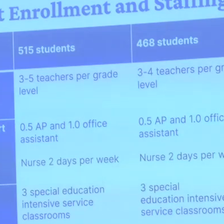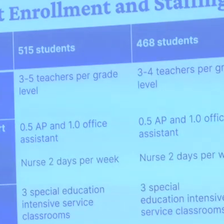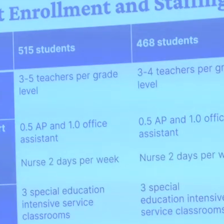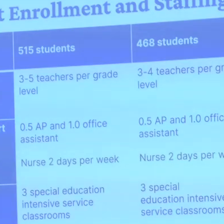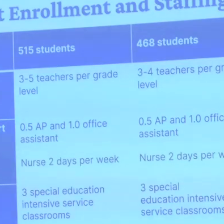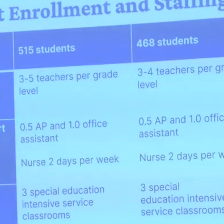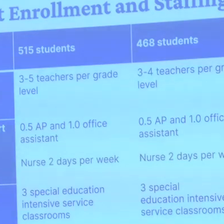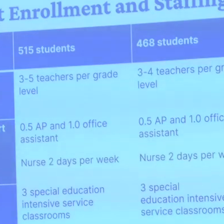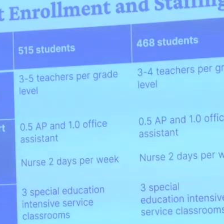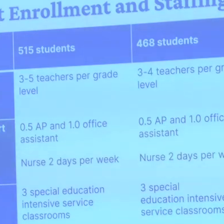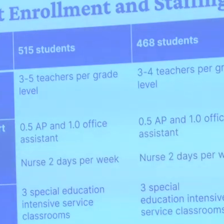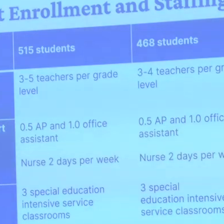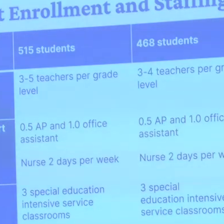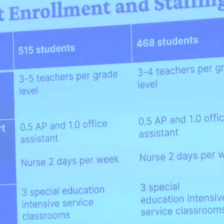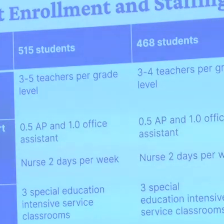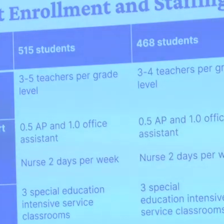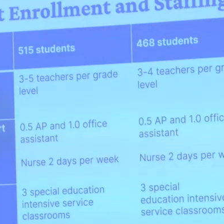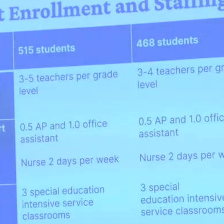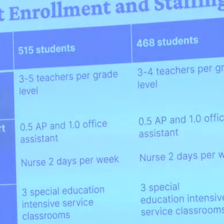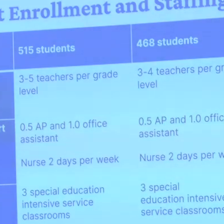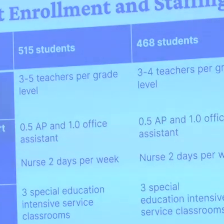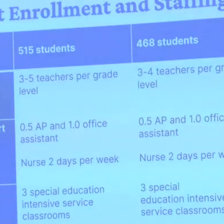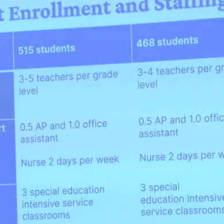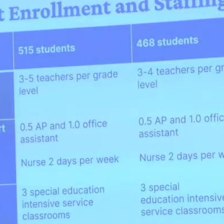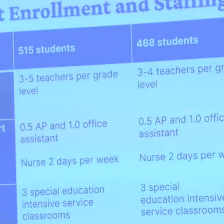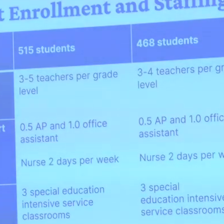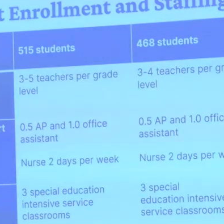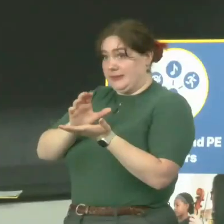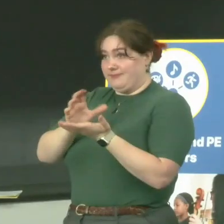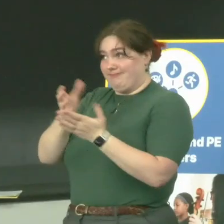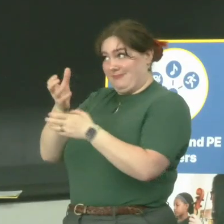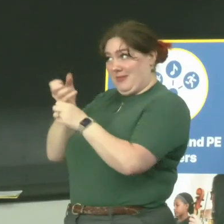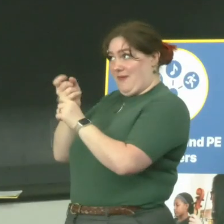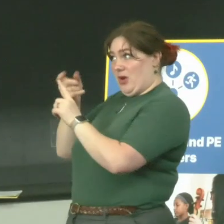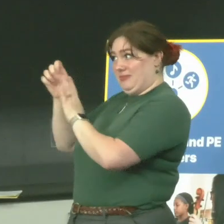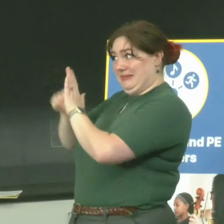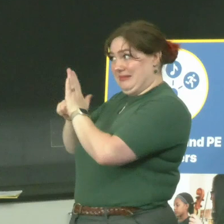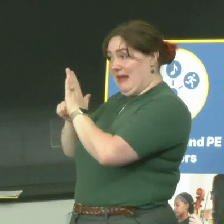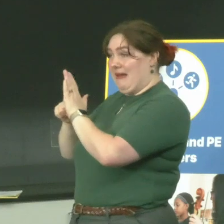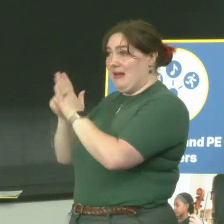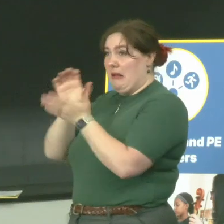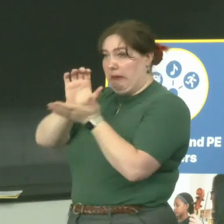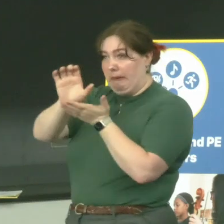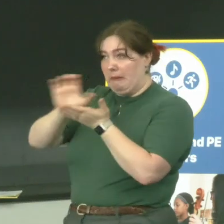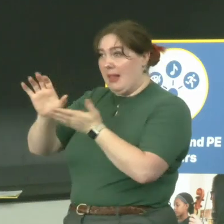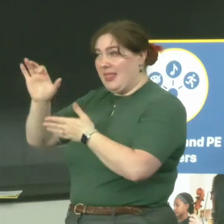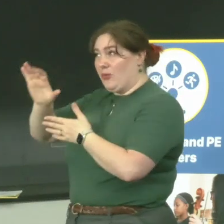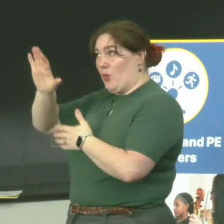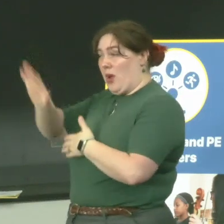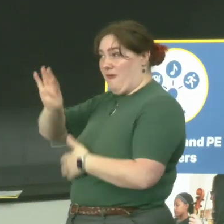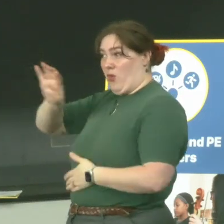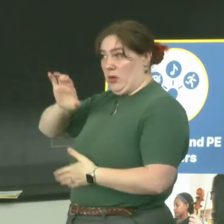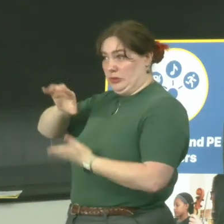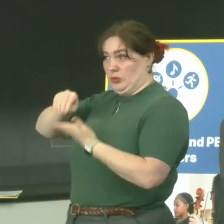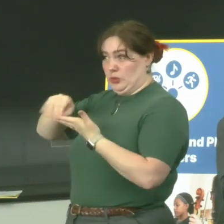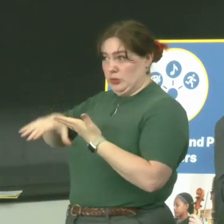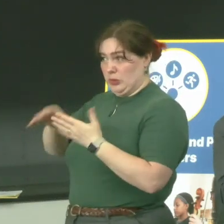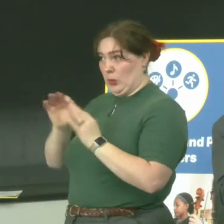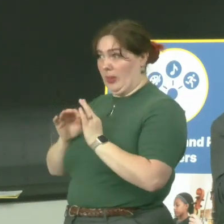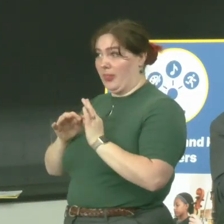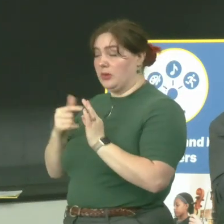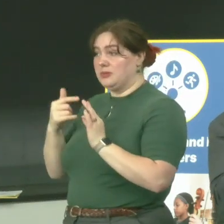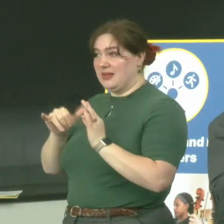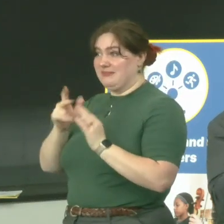think the allocation that we get from the state is around 400 students. That's the prototypical model. And so we're looking